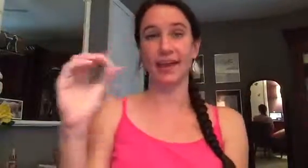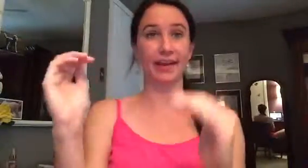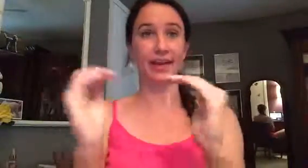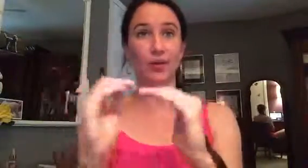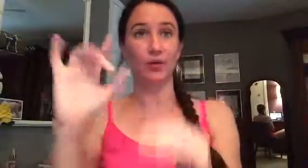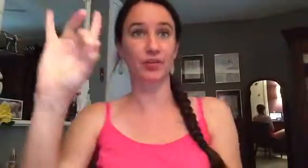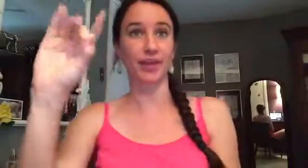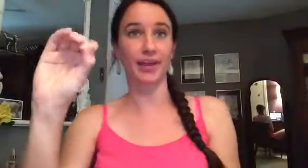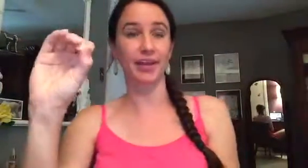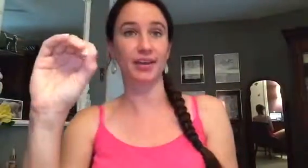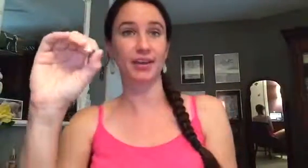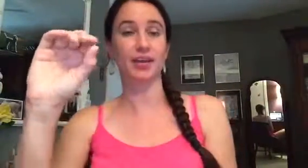feet.